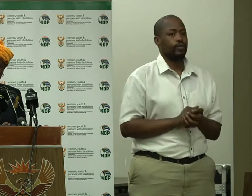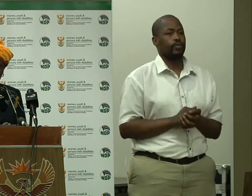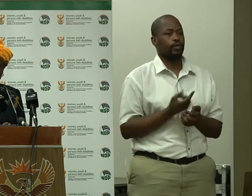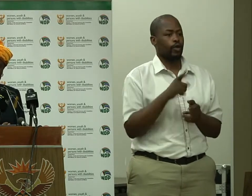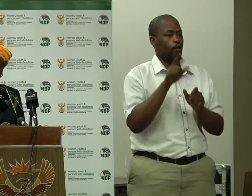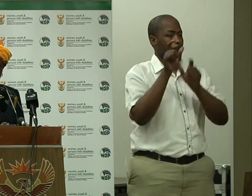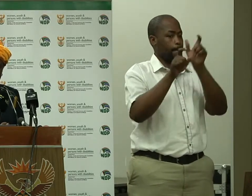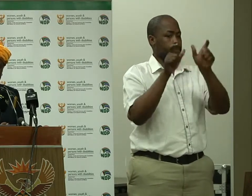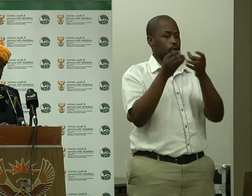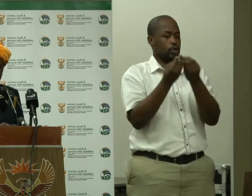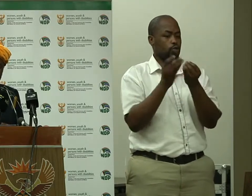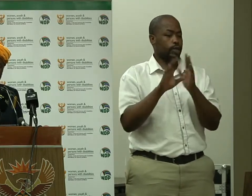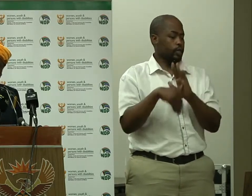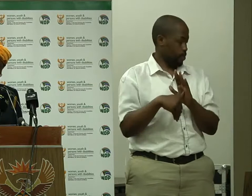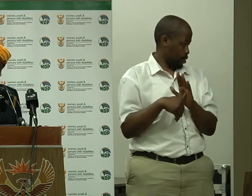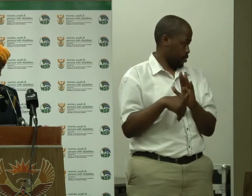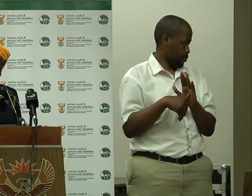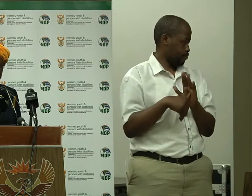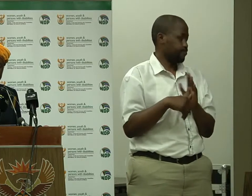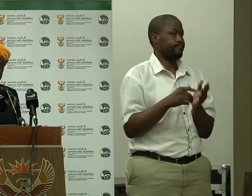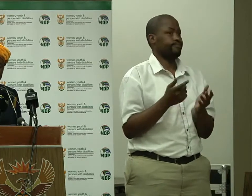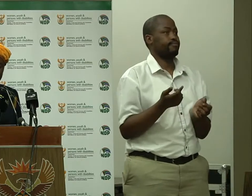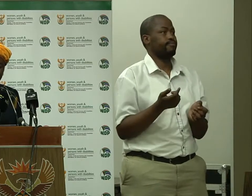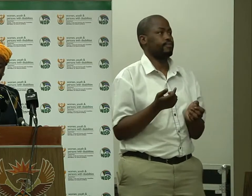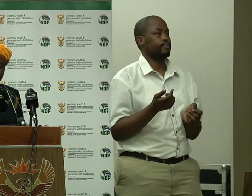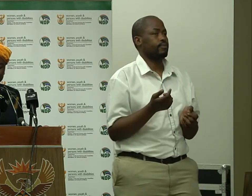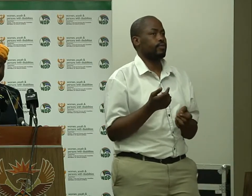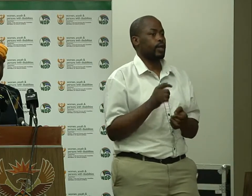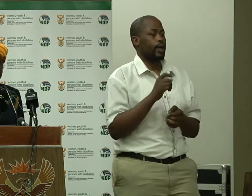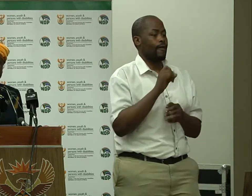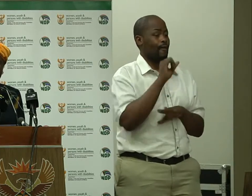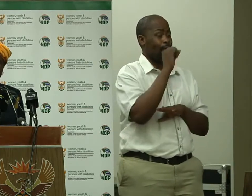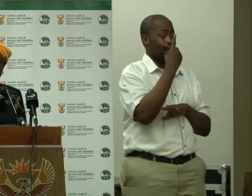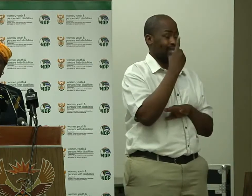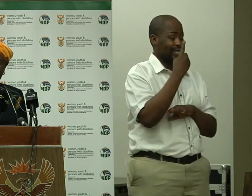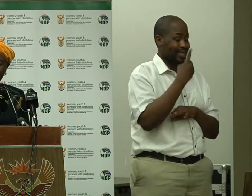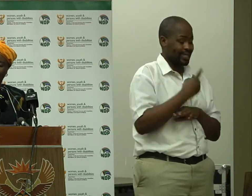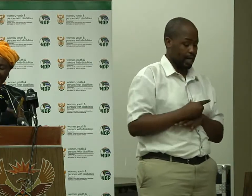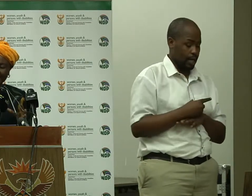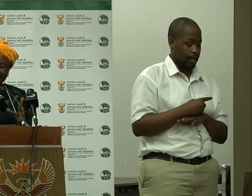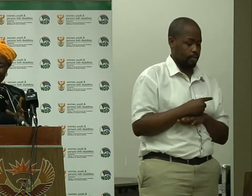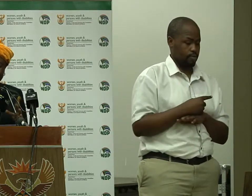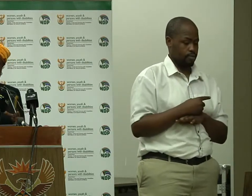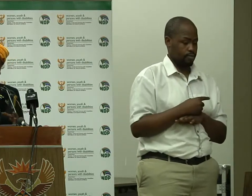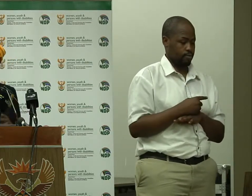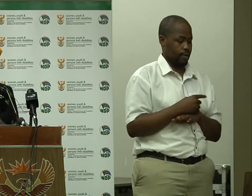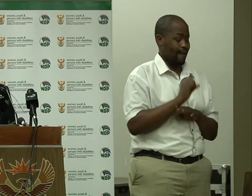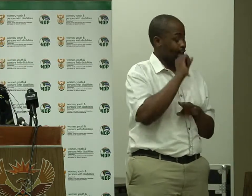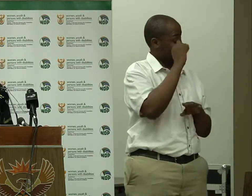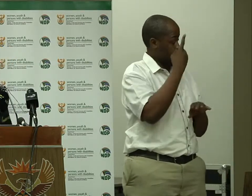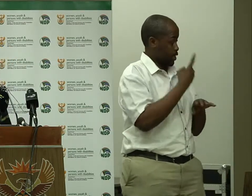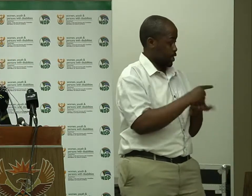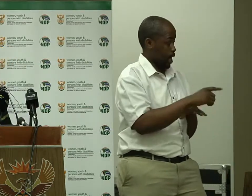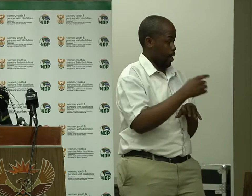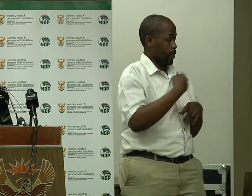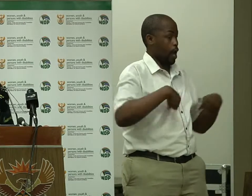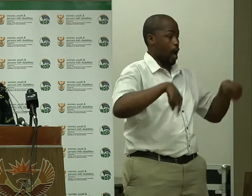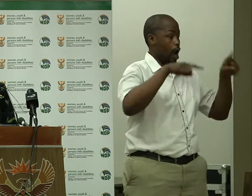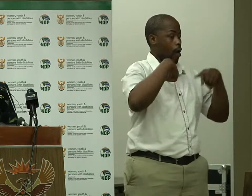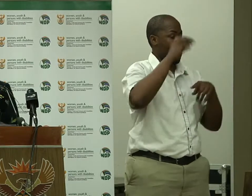for persons with disabilities, as it is for the first time that our interests as a sector